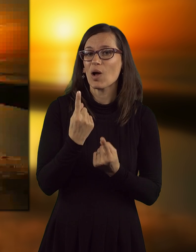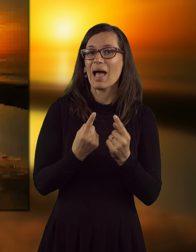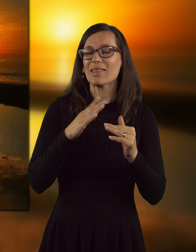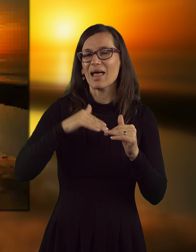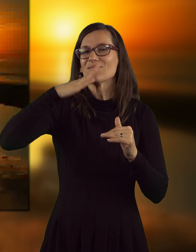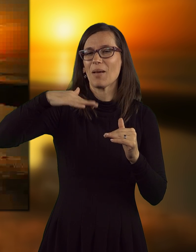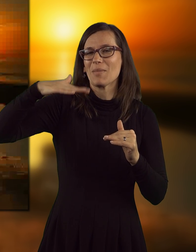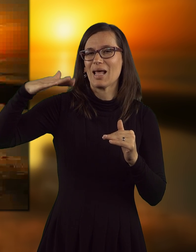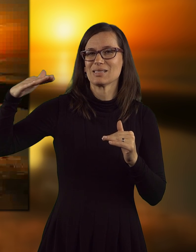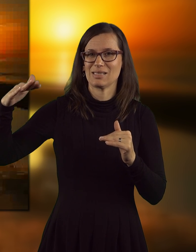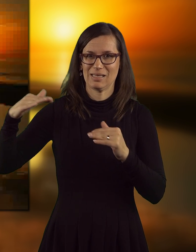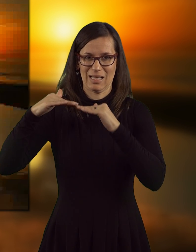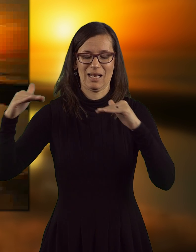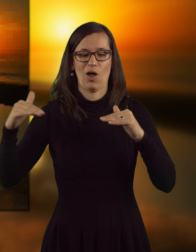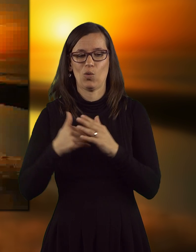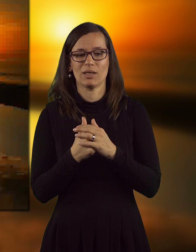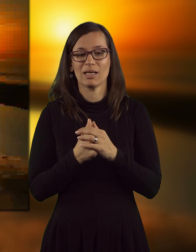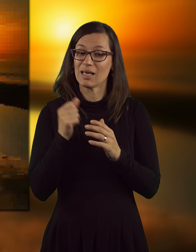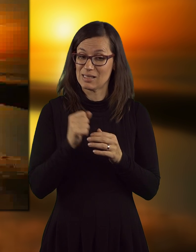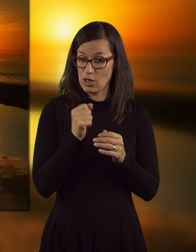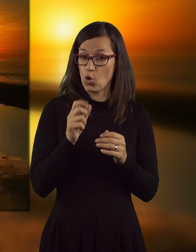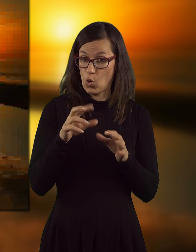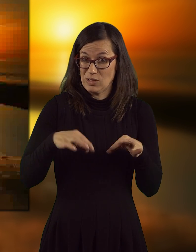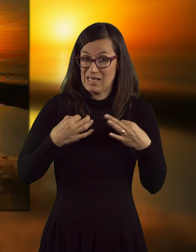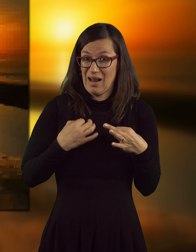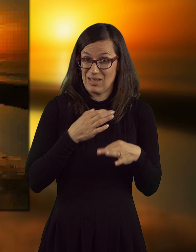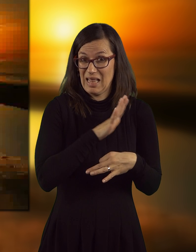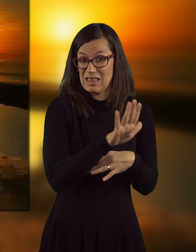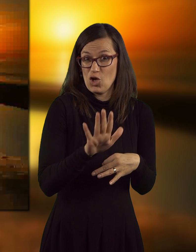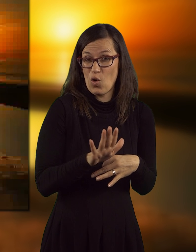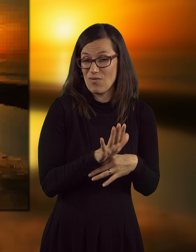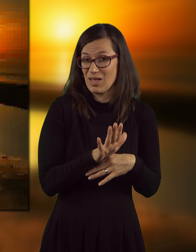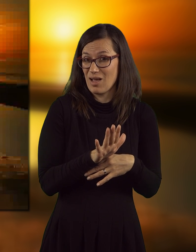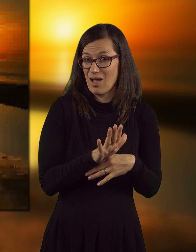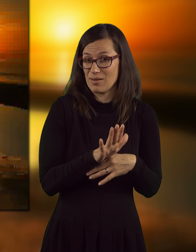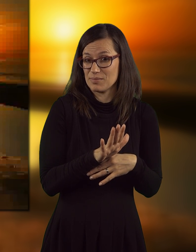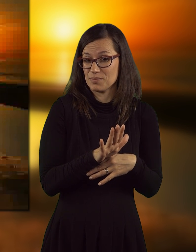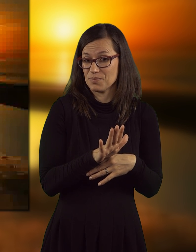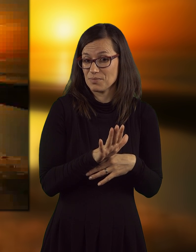indicator of what they've got going on vibrationally. And so when you treat their